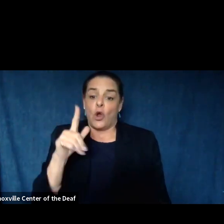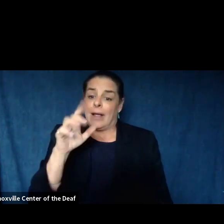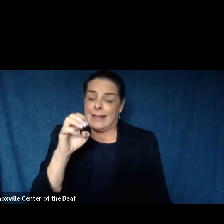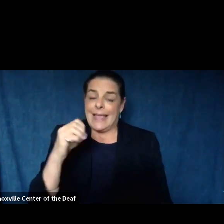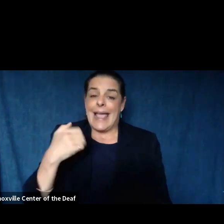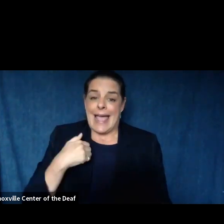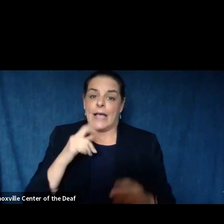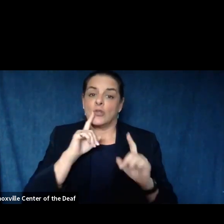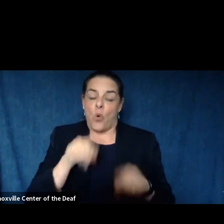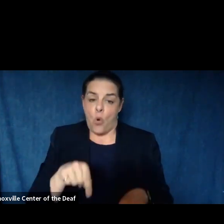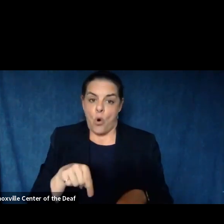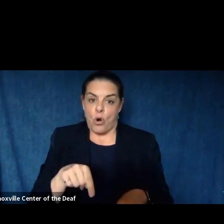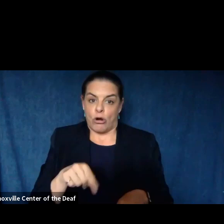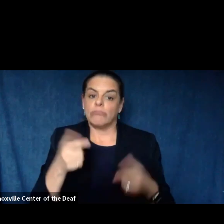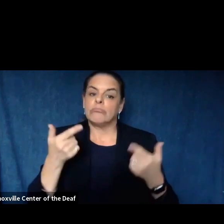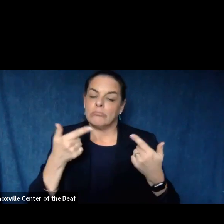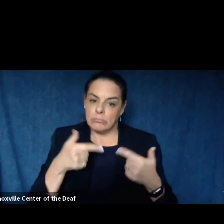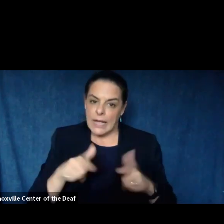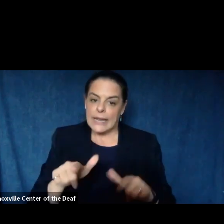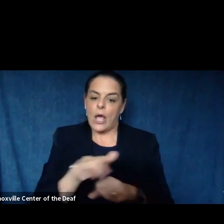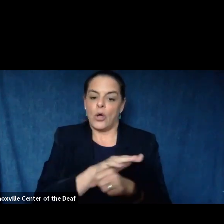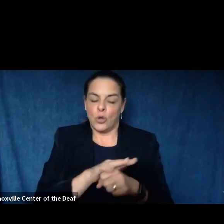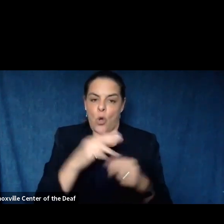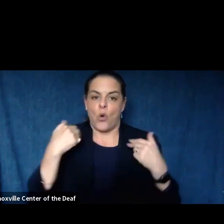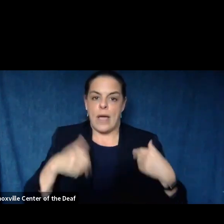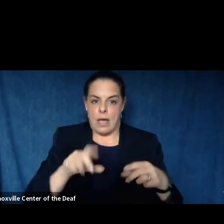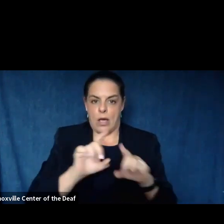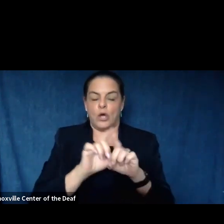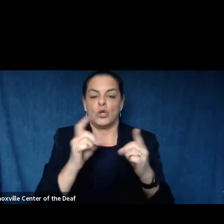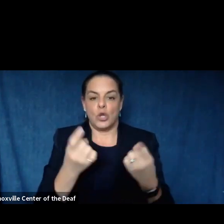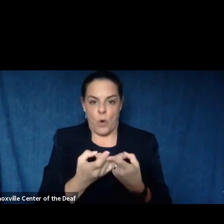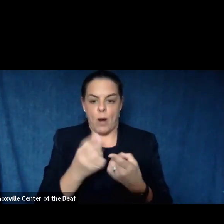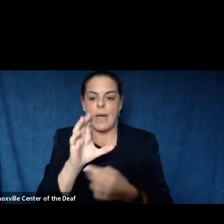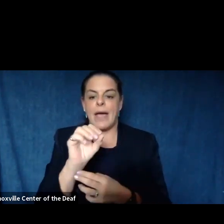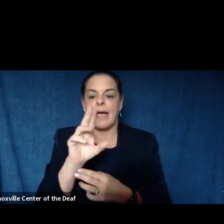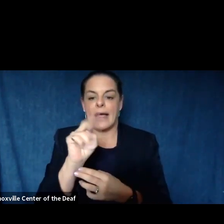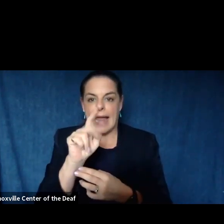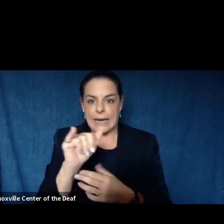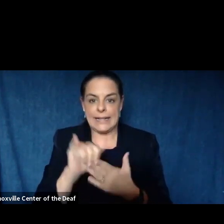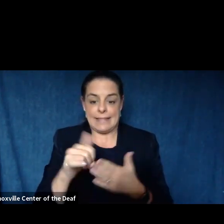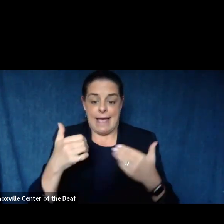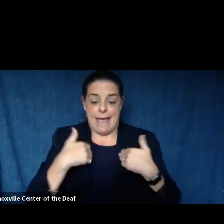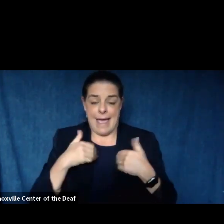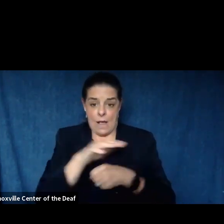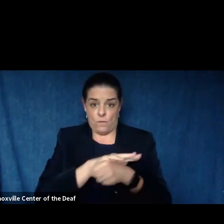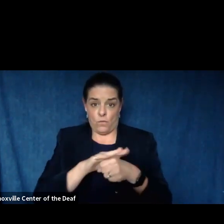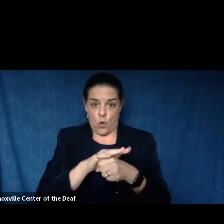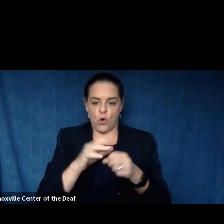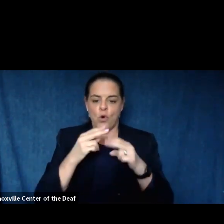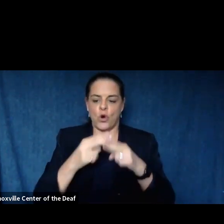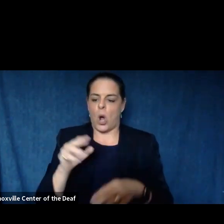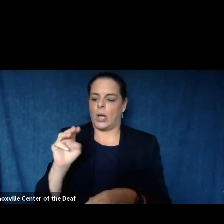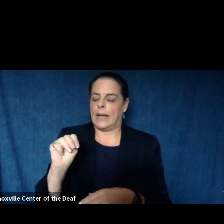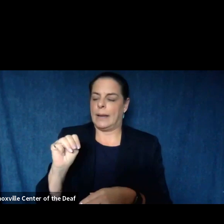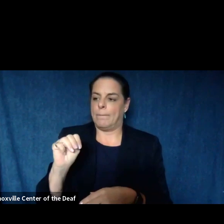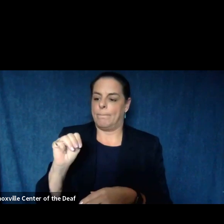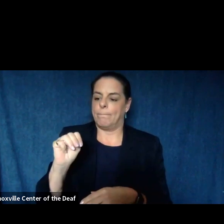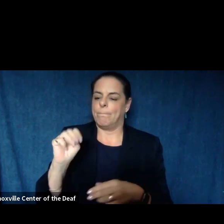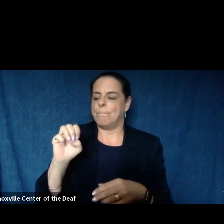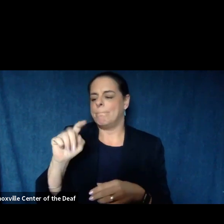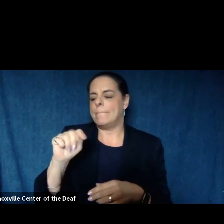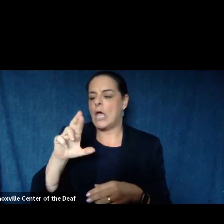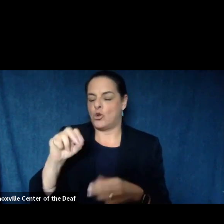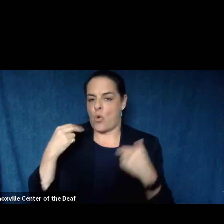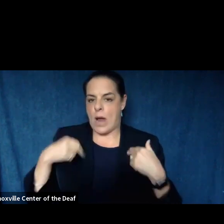order that does allow local health departments, the counties that have local health departments that are called metropolitan health departments that